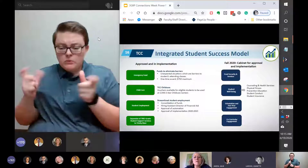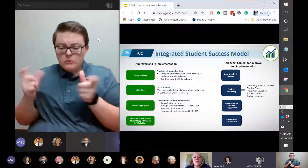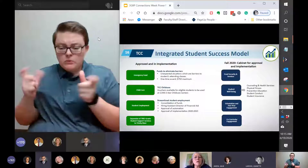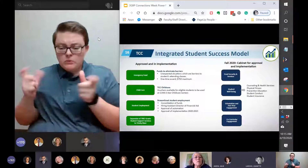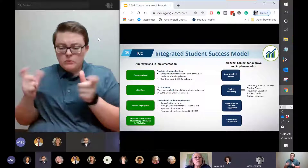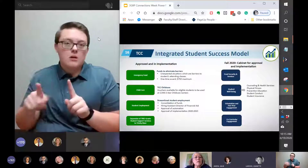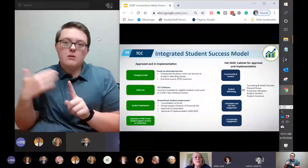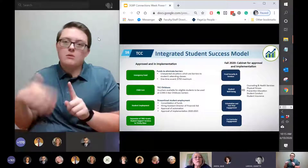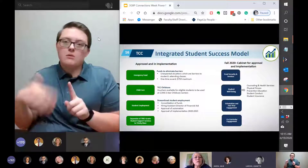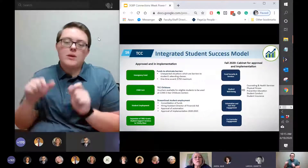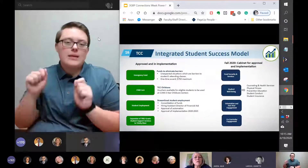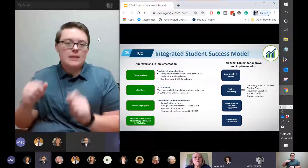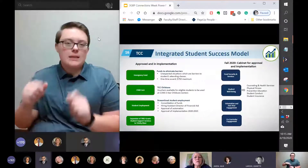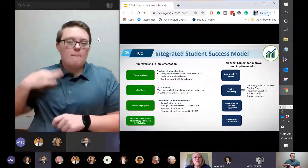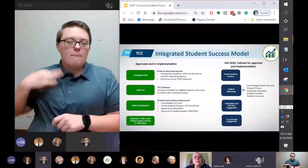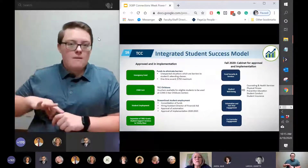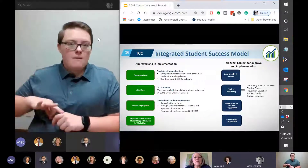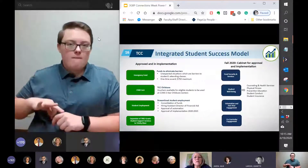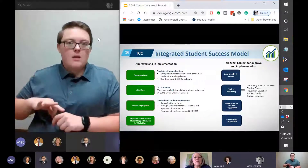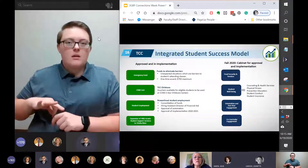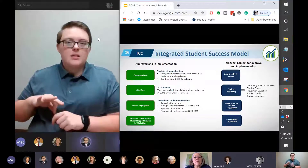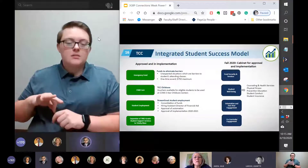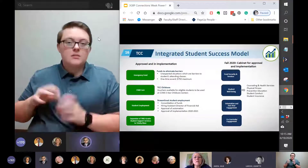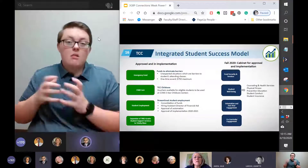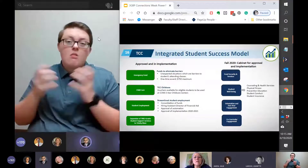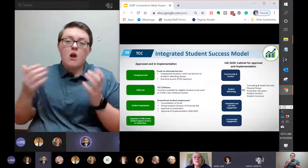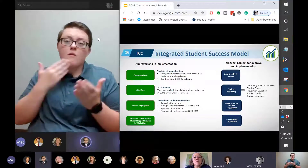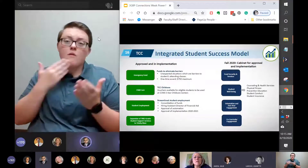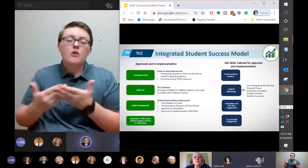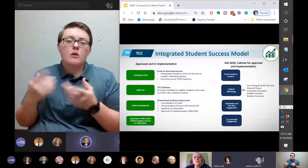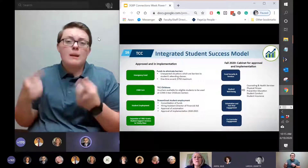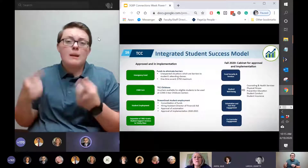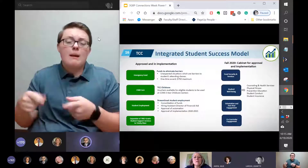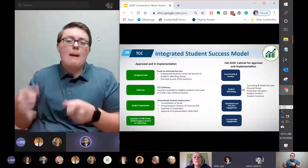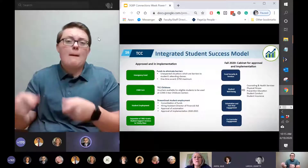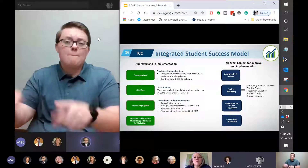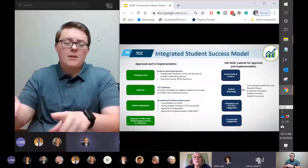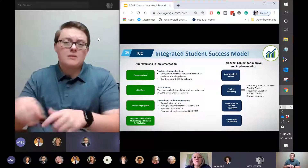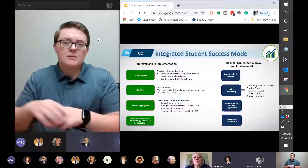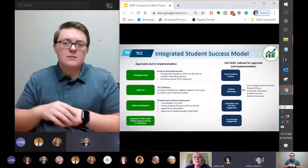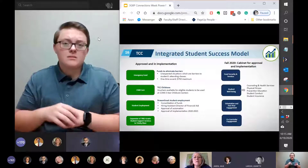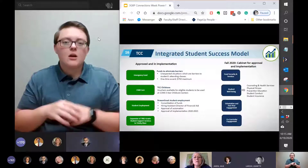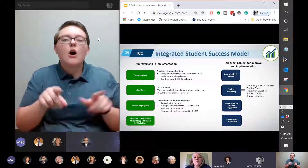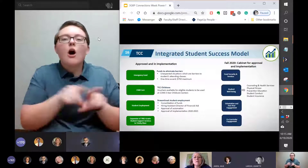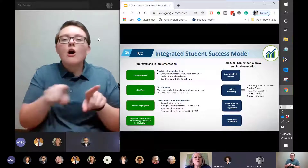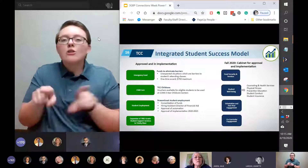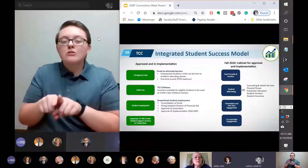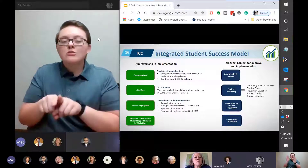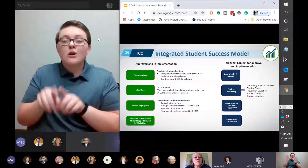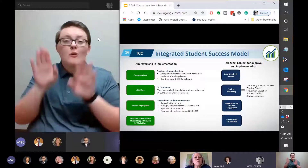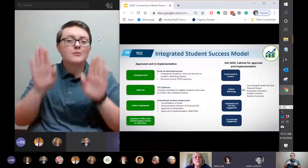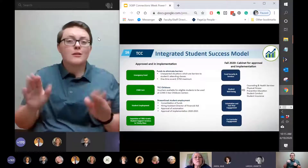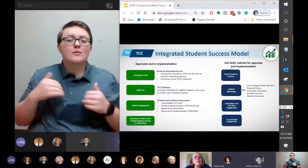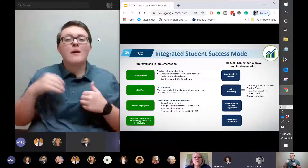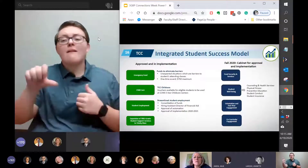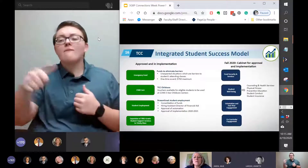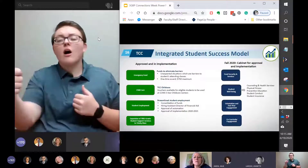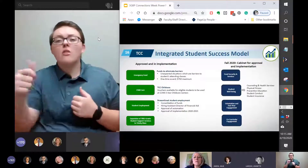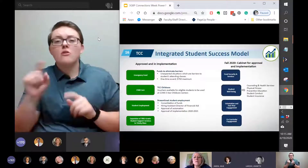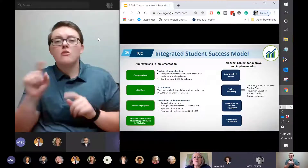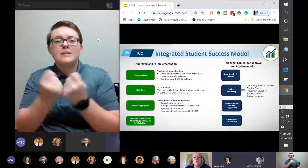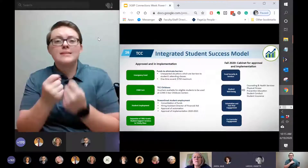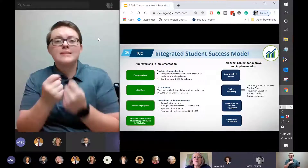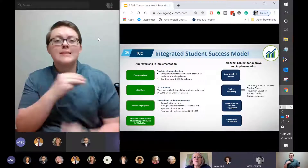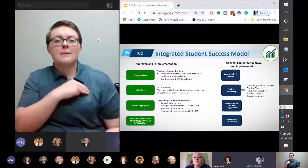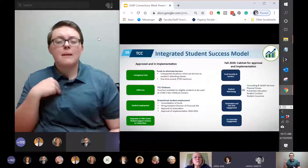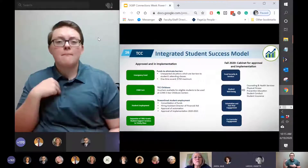can come out of the services that we'll be providing. And it'll also be great to have other team members joining the